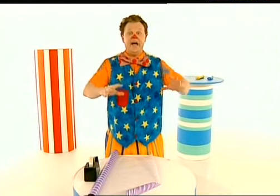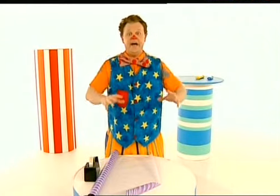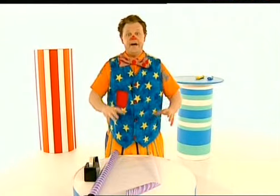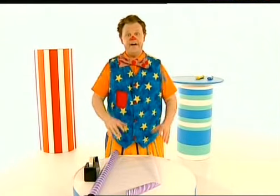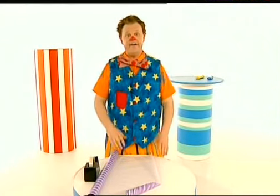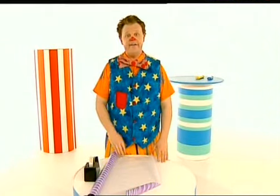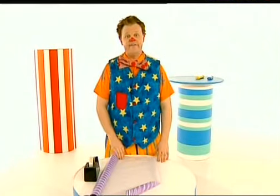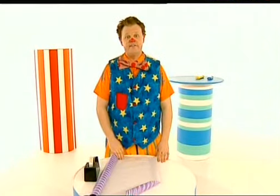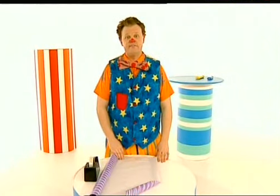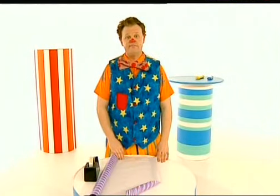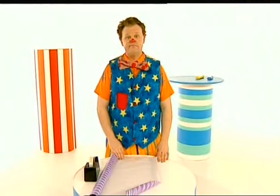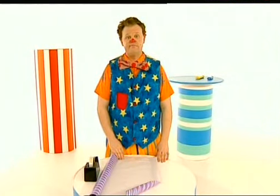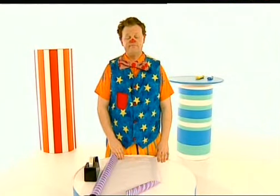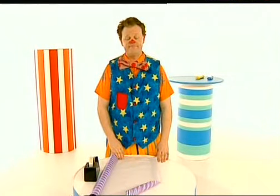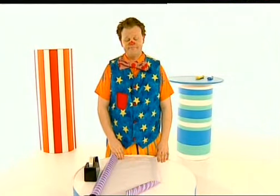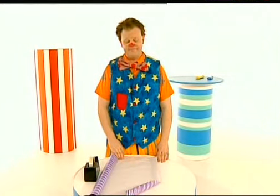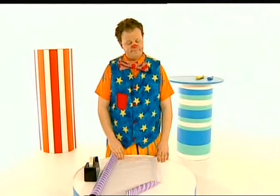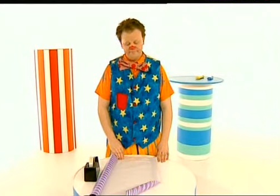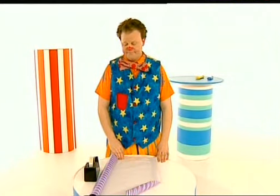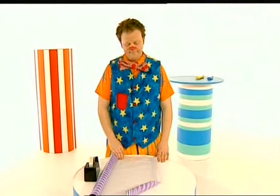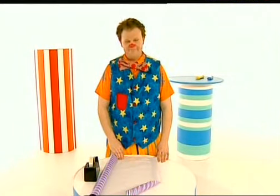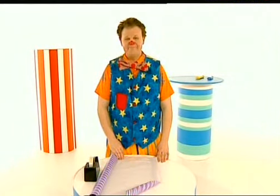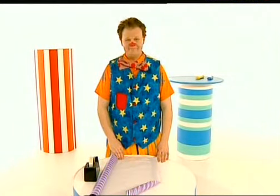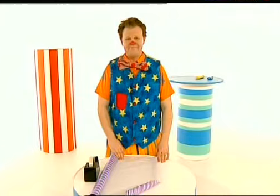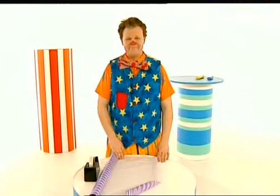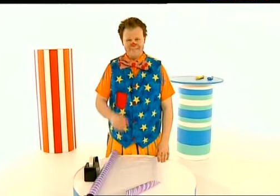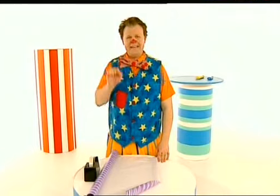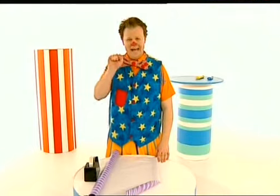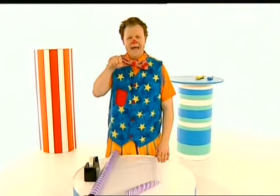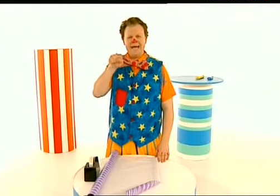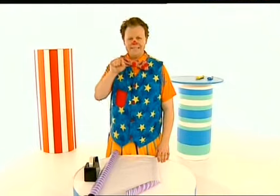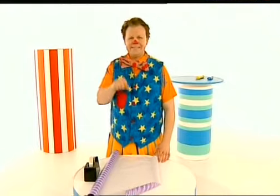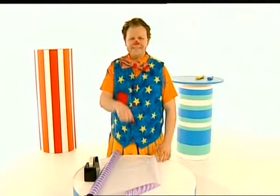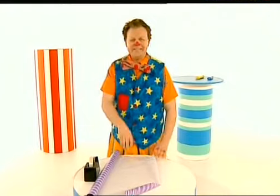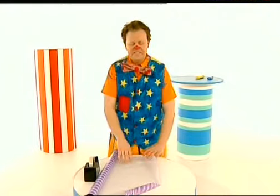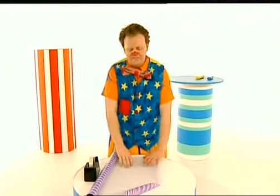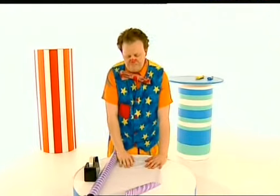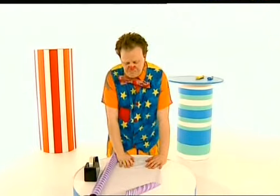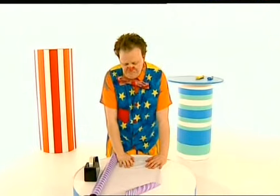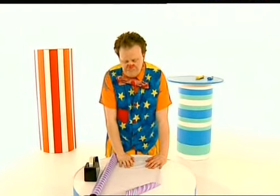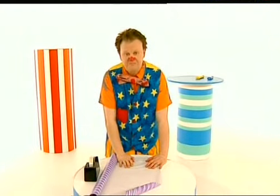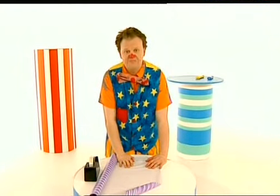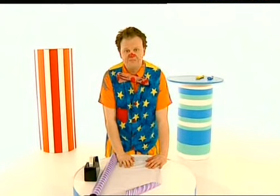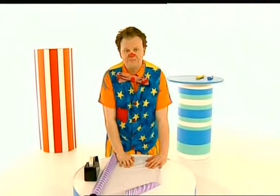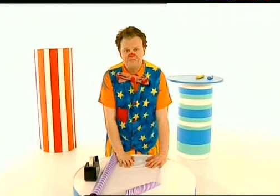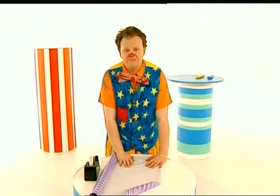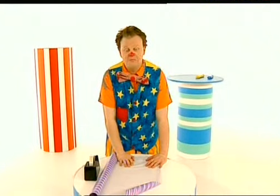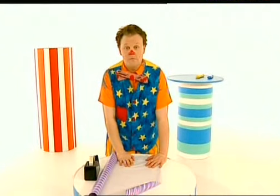Yeah! Oh, dear, Mr. Tumble, the balloons keep escaping. Yes. Why don't you give him something else for his birthday,